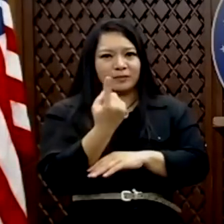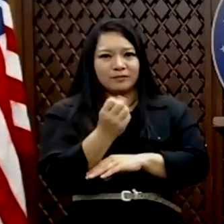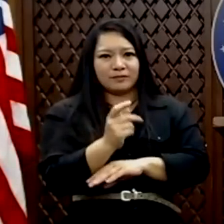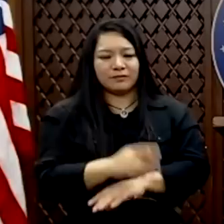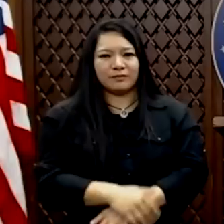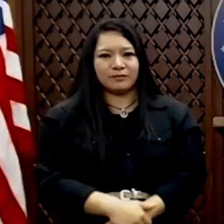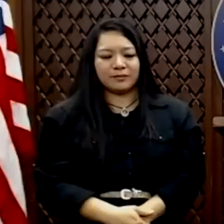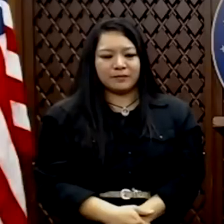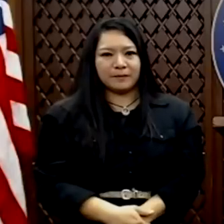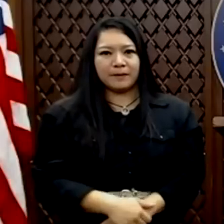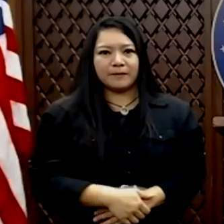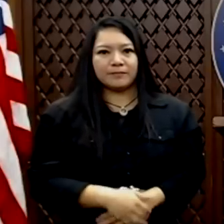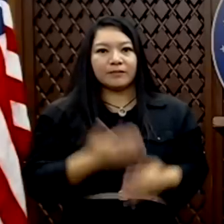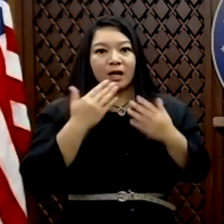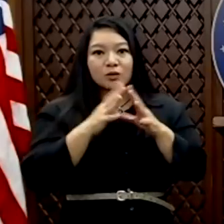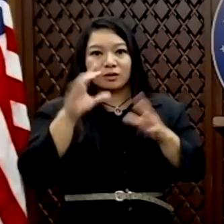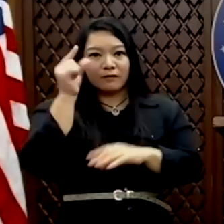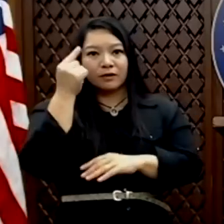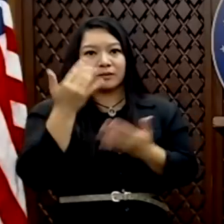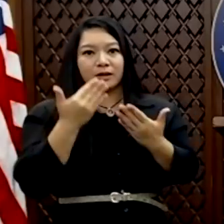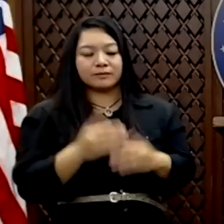Okay, thank you, Governor. All right.